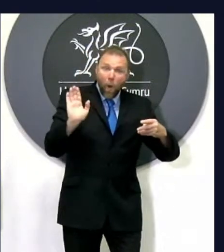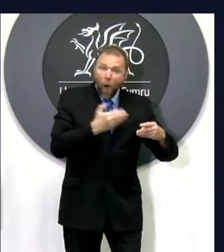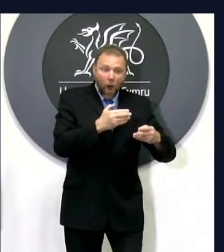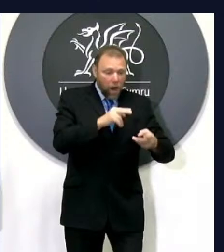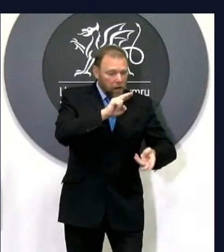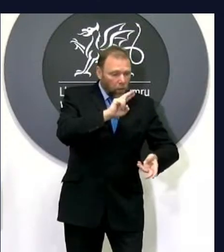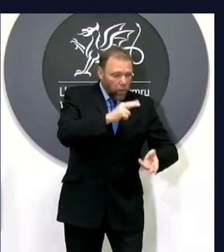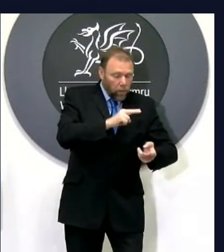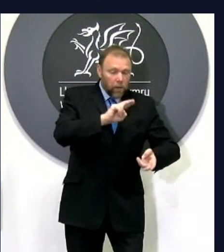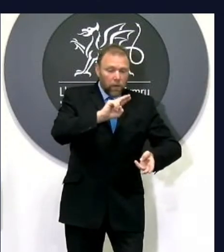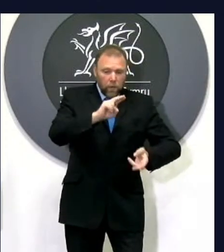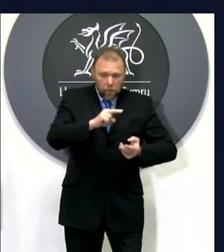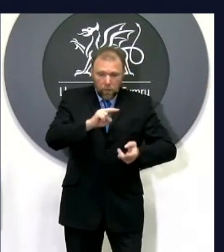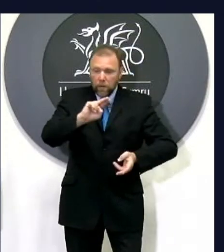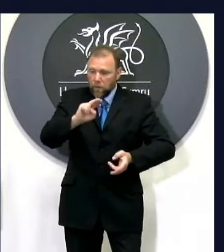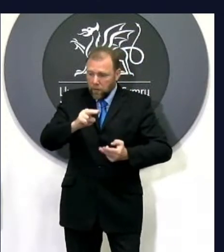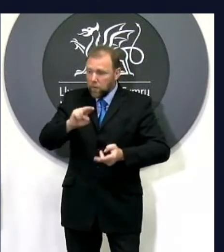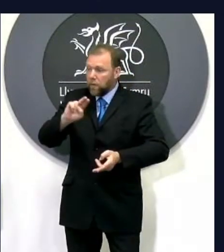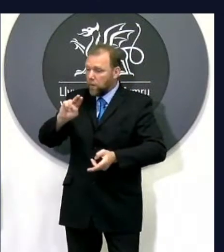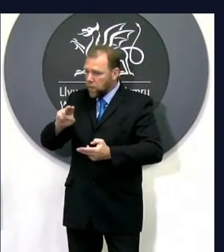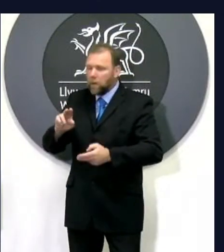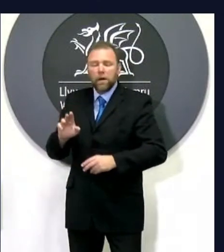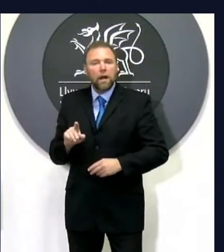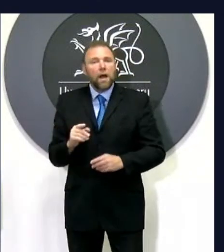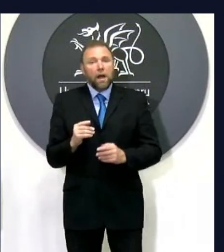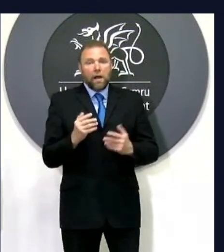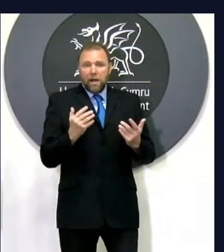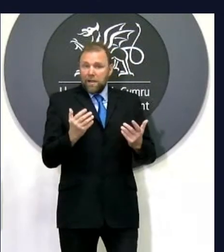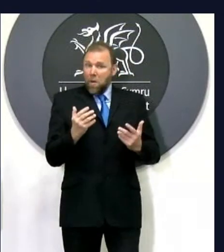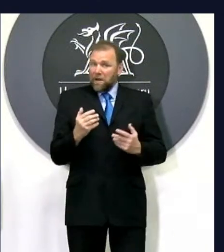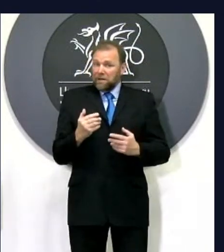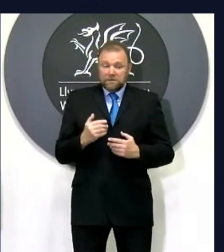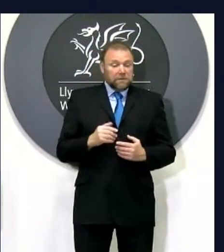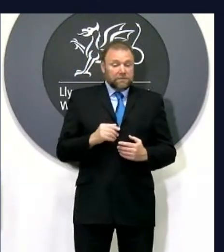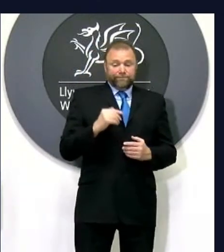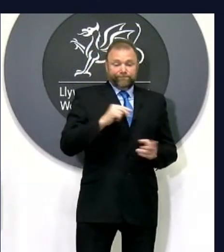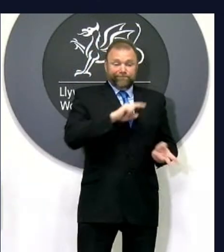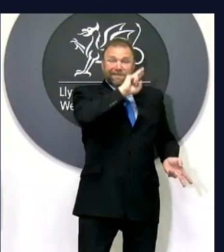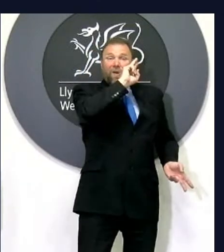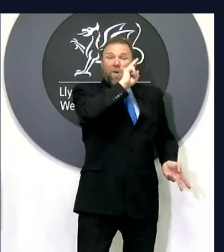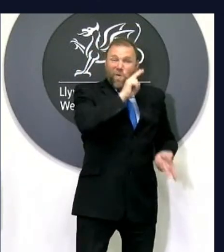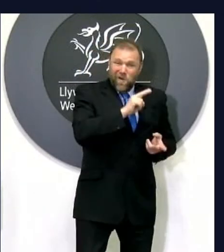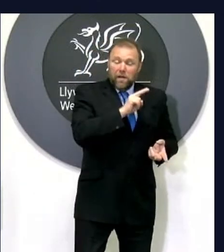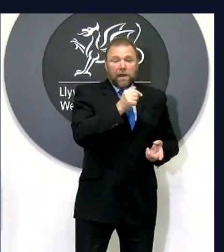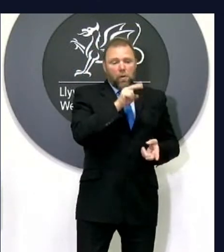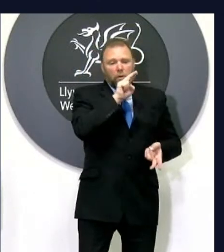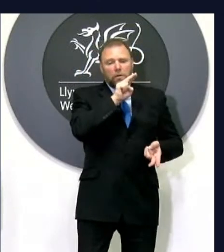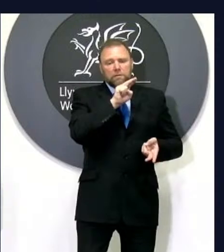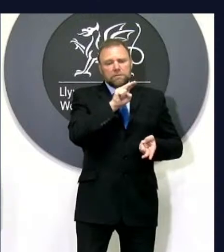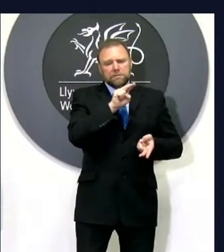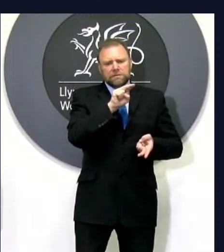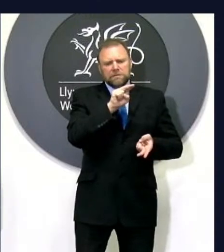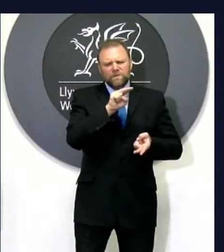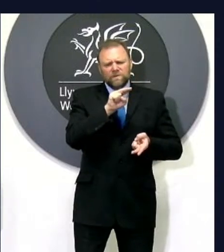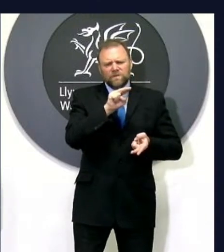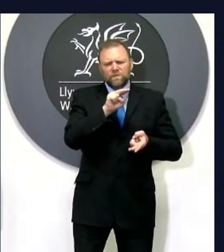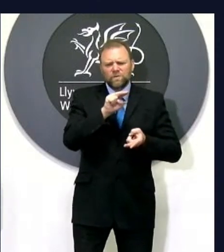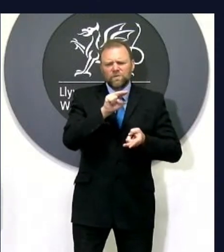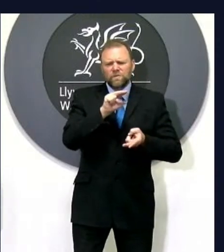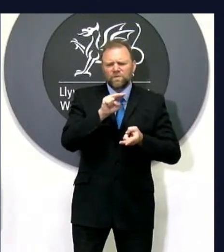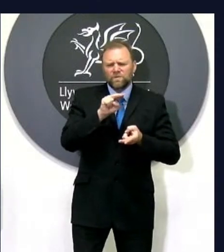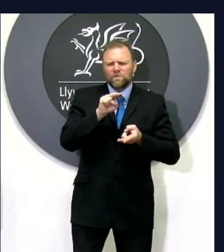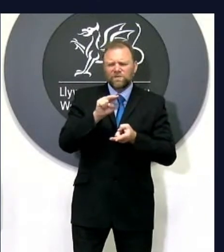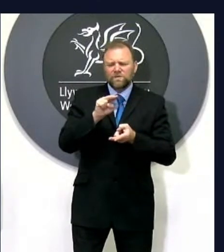albeit in the gradual way we have seen in recent weeks. That will give us the headroom to do the things that I've announced today and further